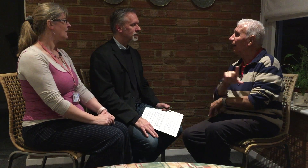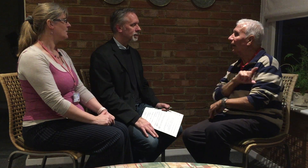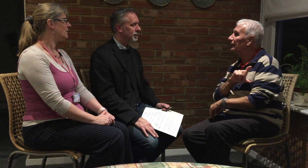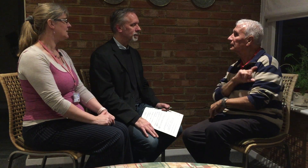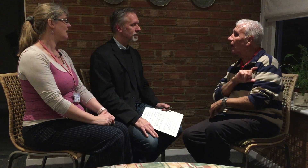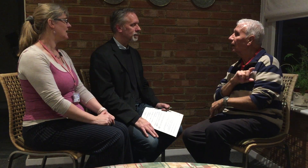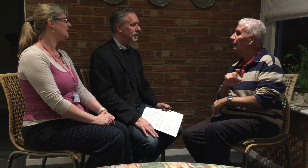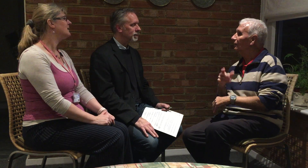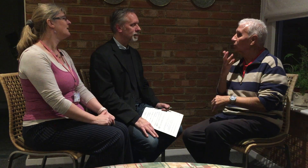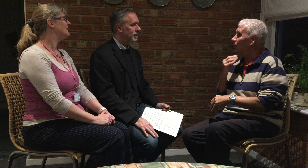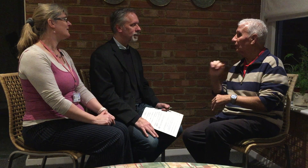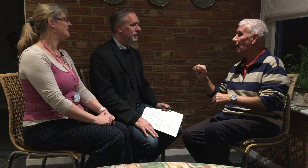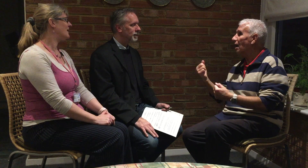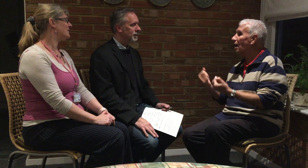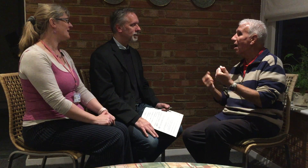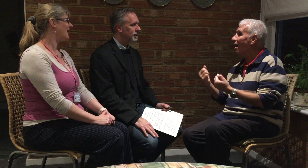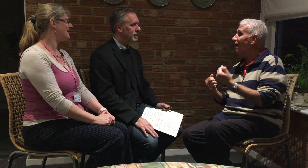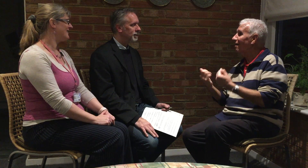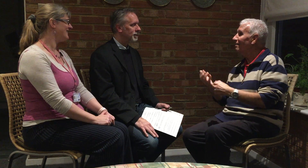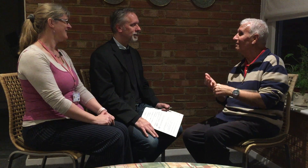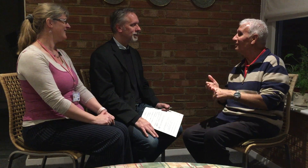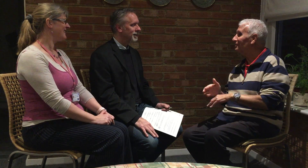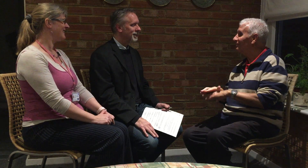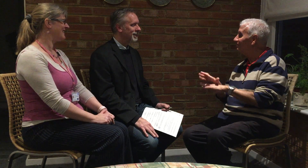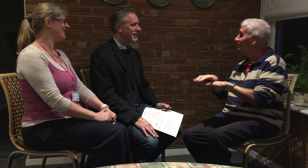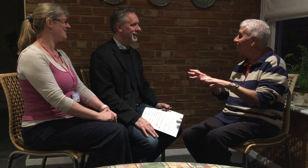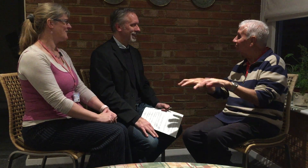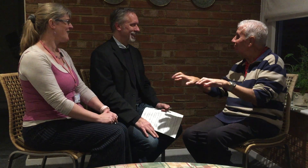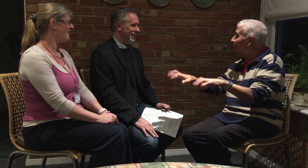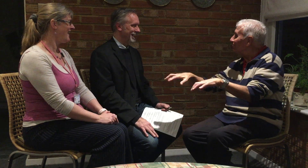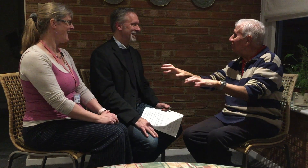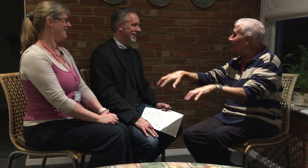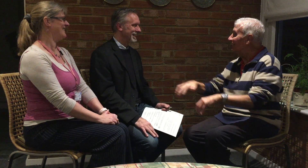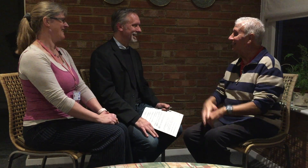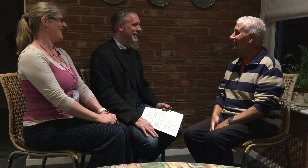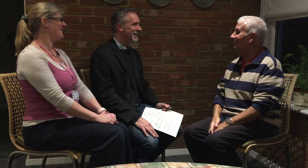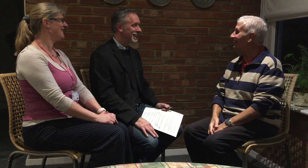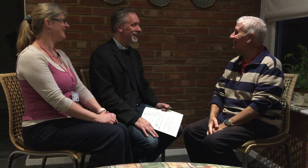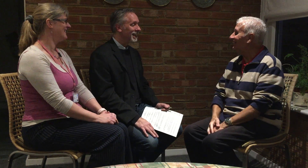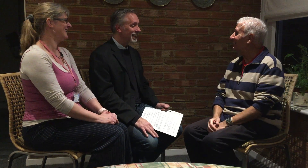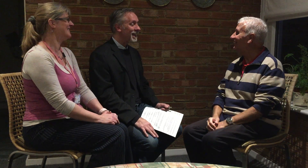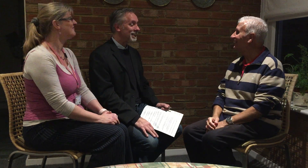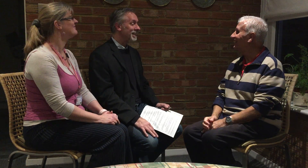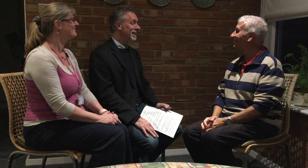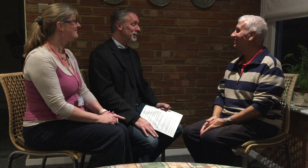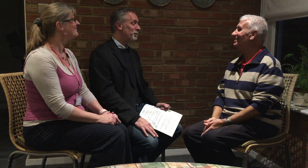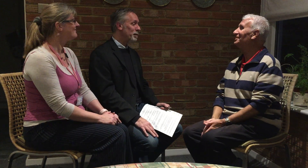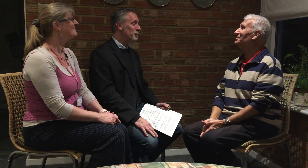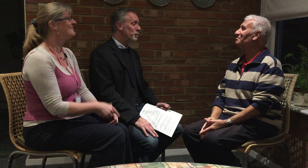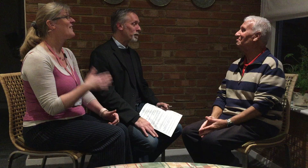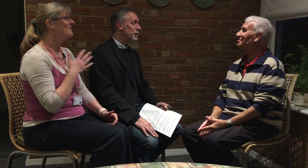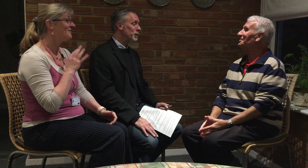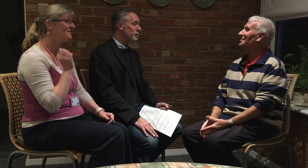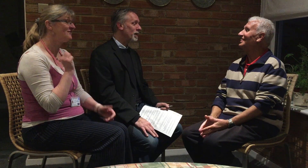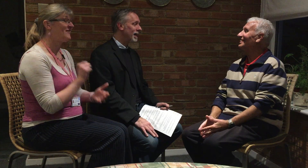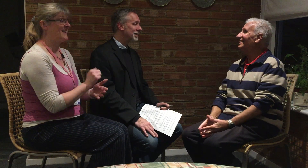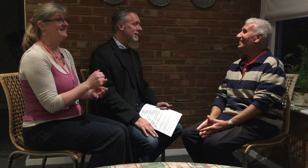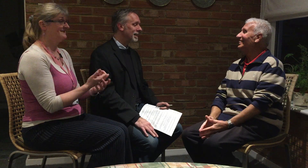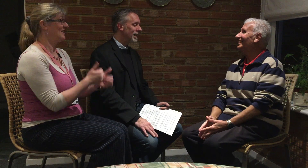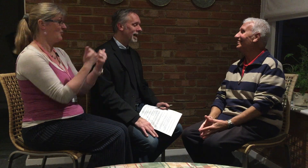Maybe one day you could go to Canada. You could use your car there in the snow. Yes, it is very, very good for that,